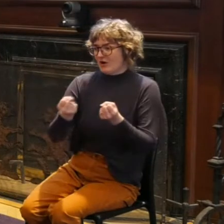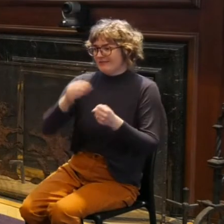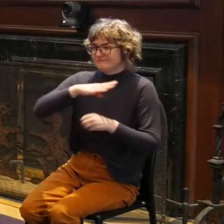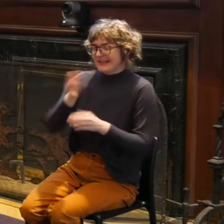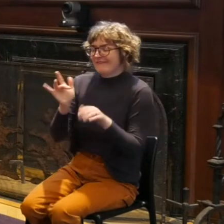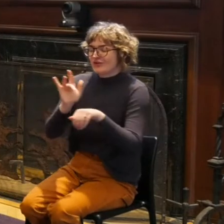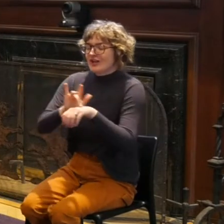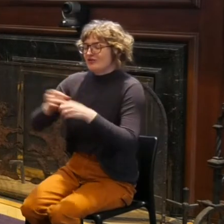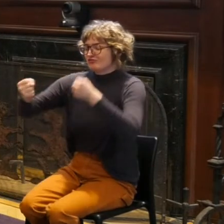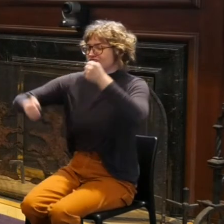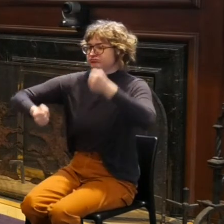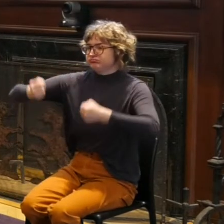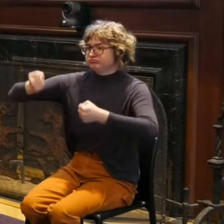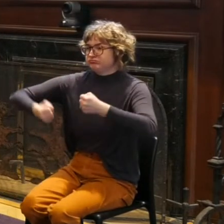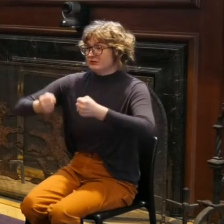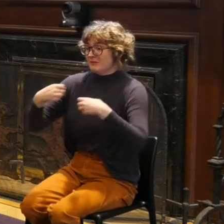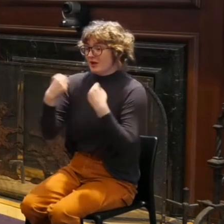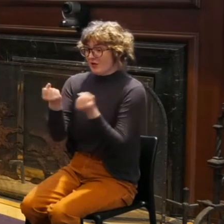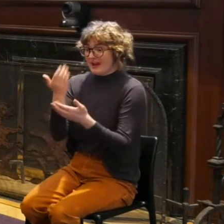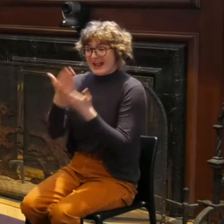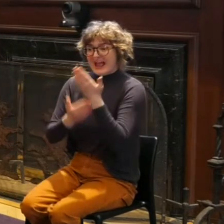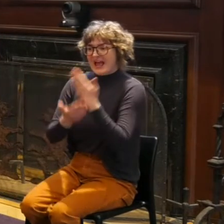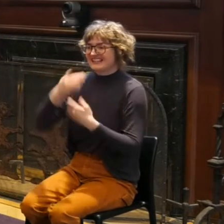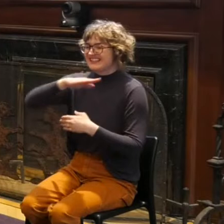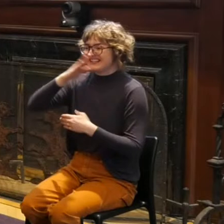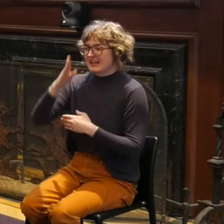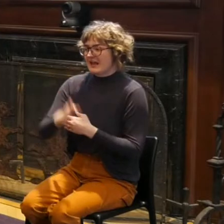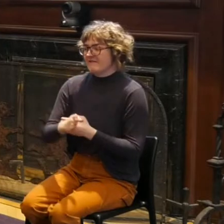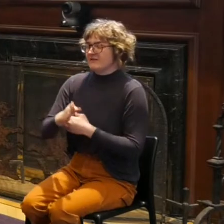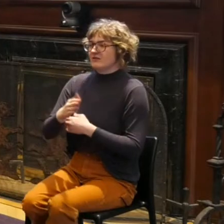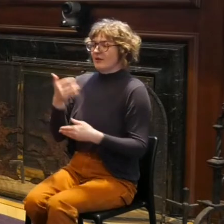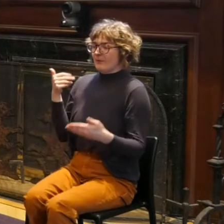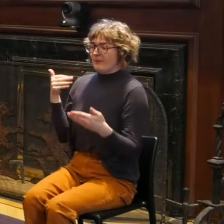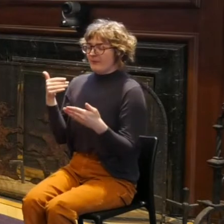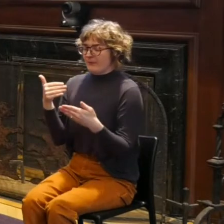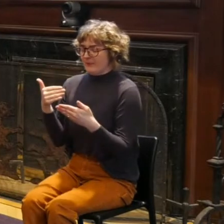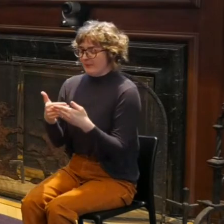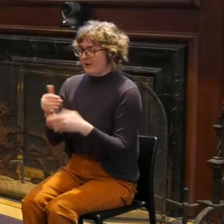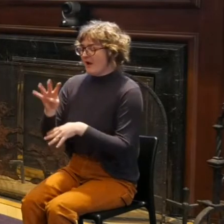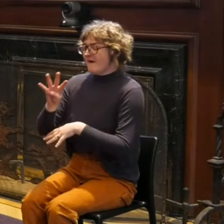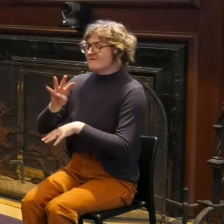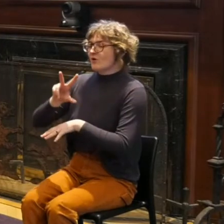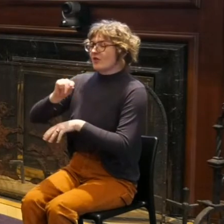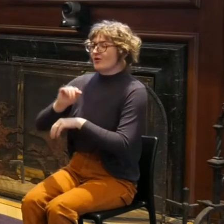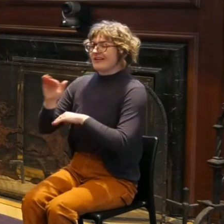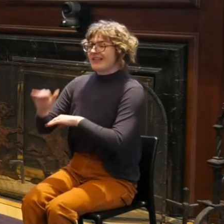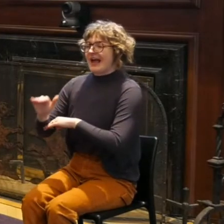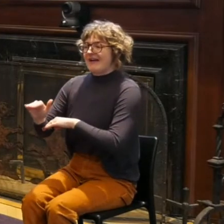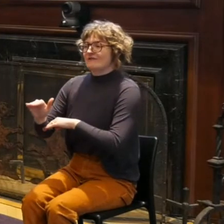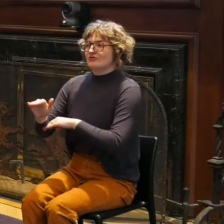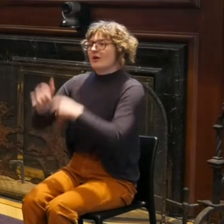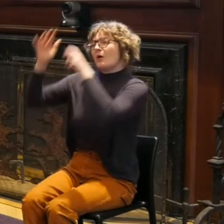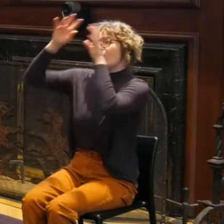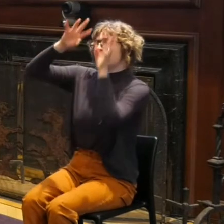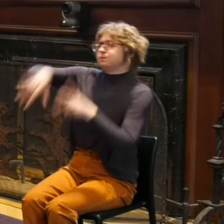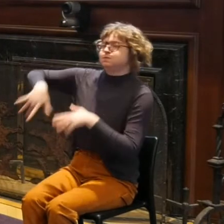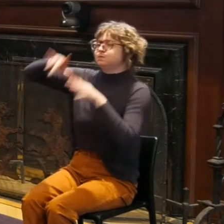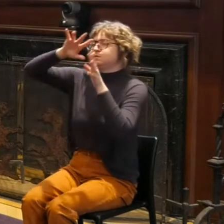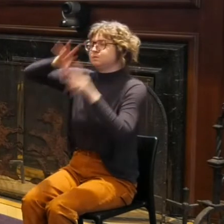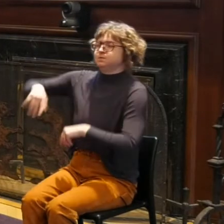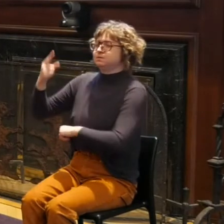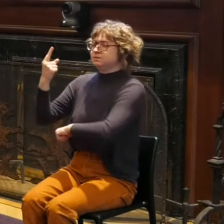touching the steering wheel with your able hands. It was coming up to 4:30 in the afternoon, a rainy, dismal